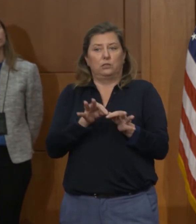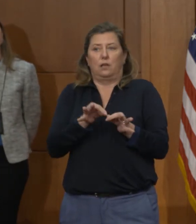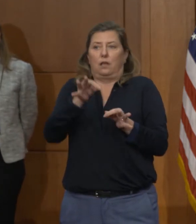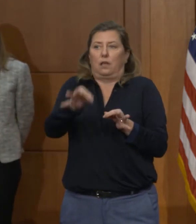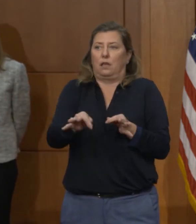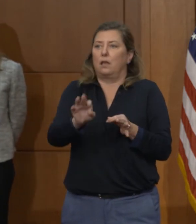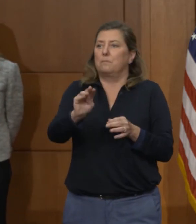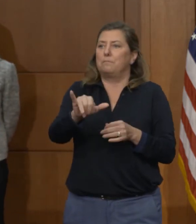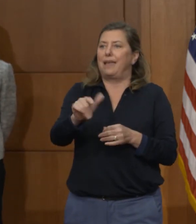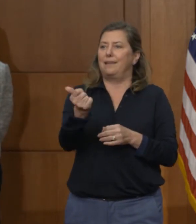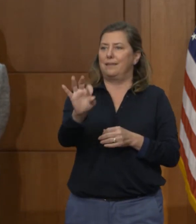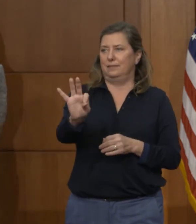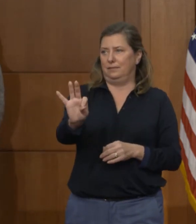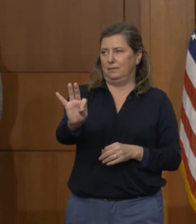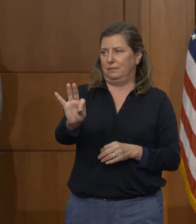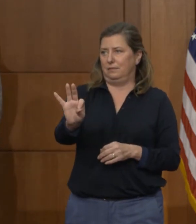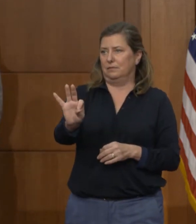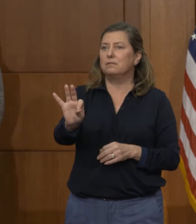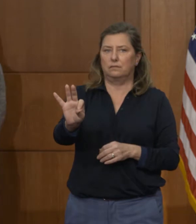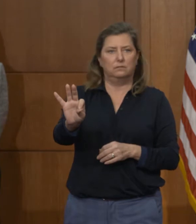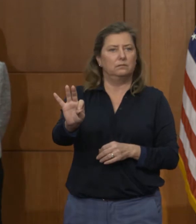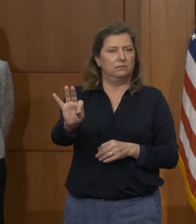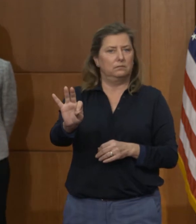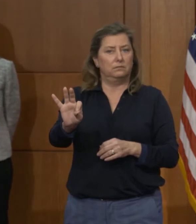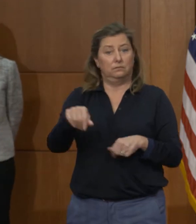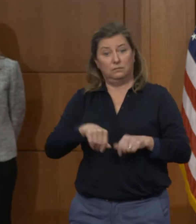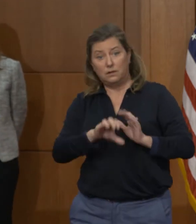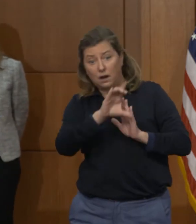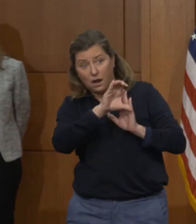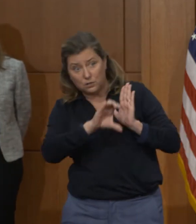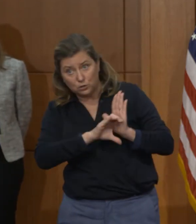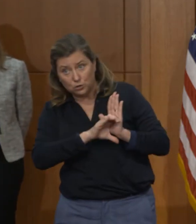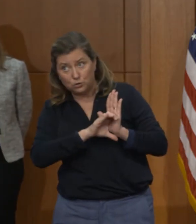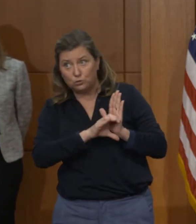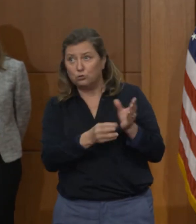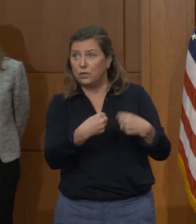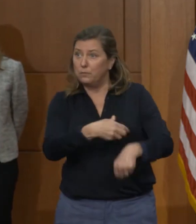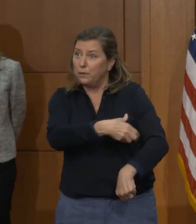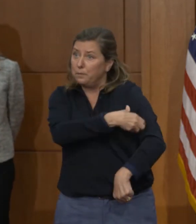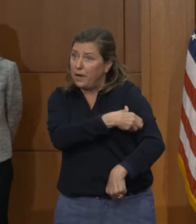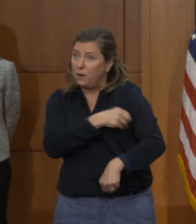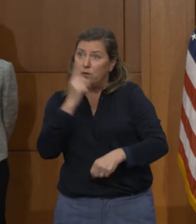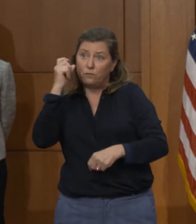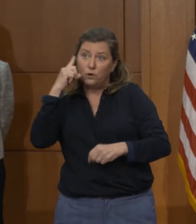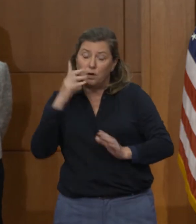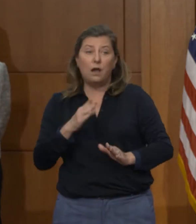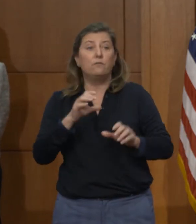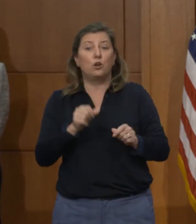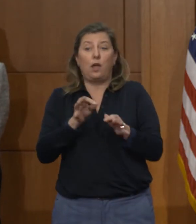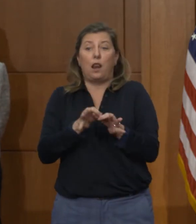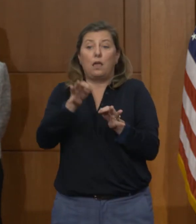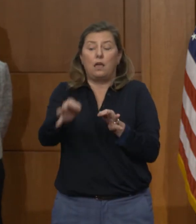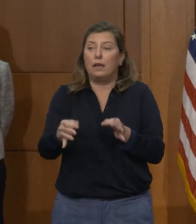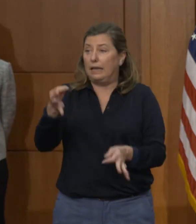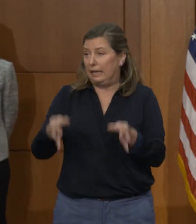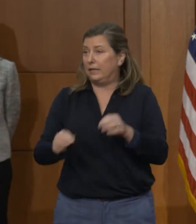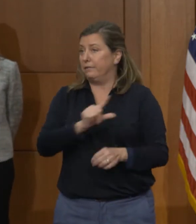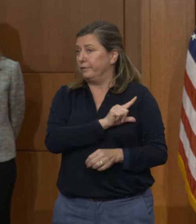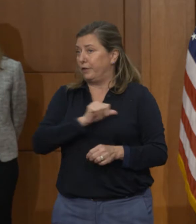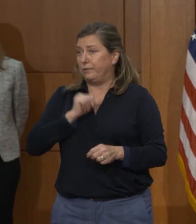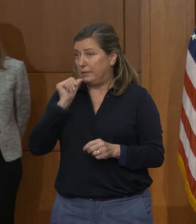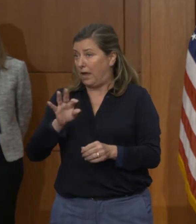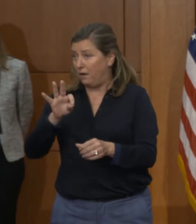the 19th. That is what the Constitution empowers the governor to do absent General Assembly